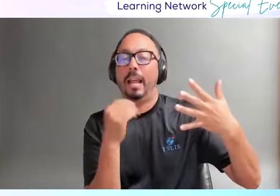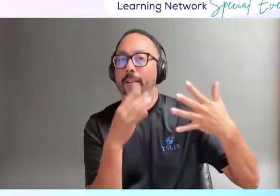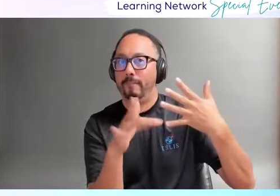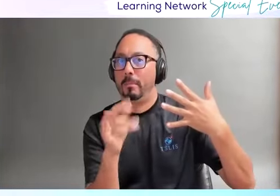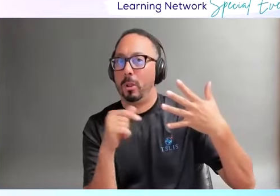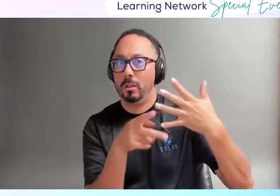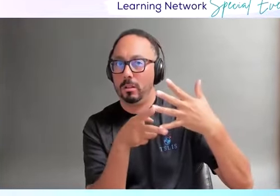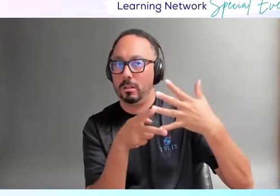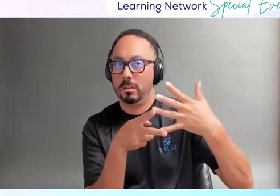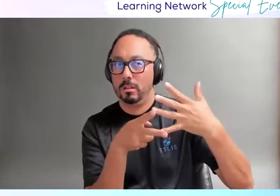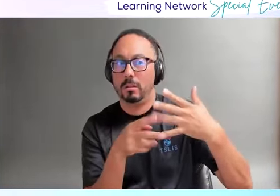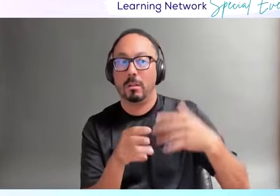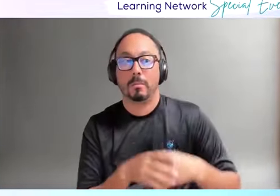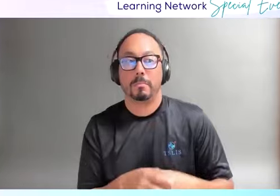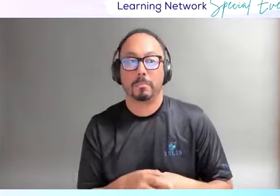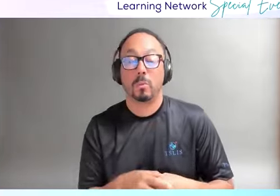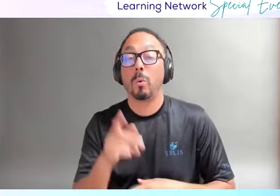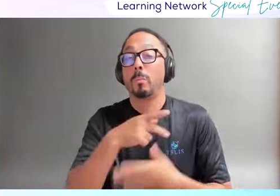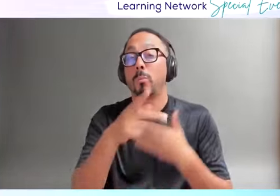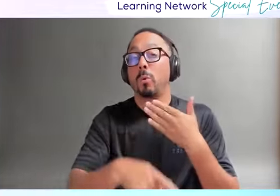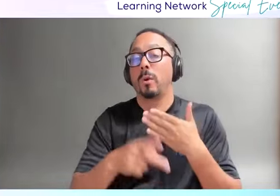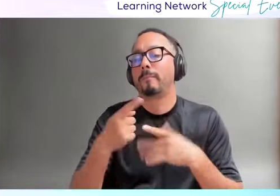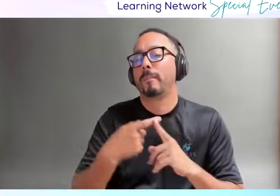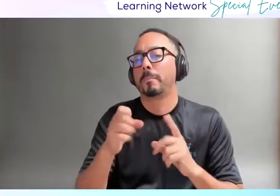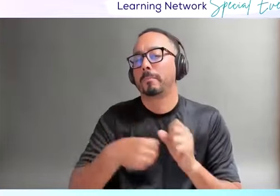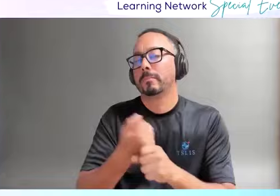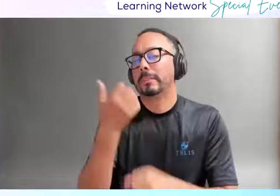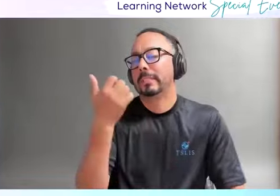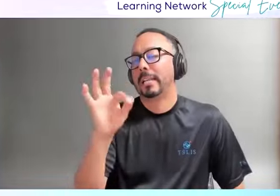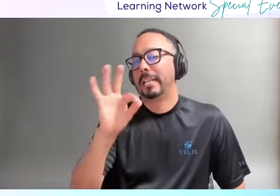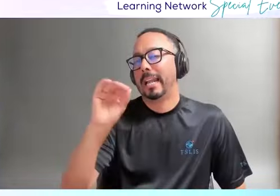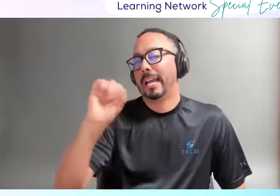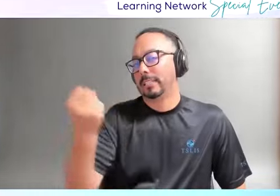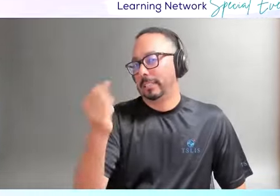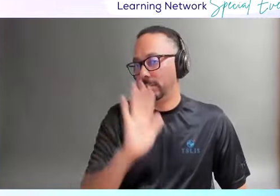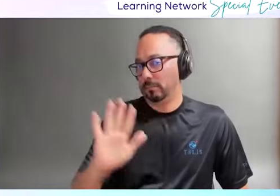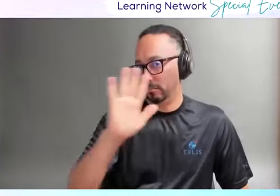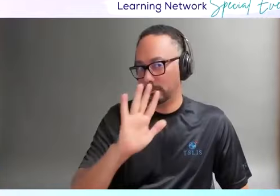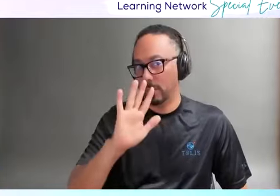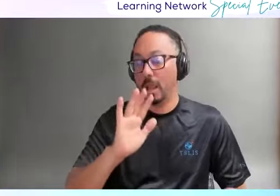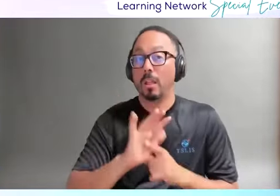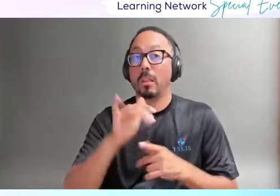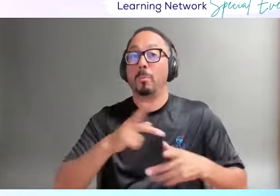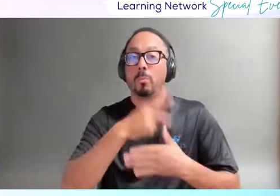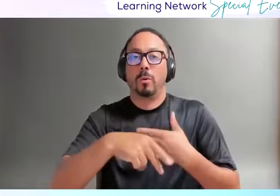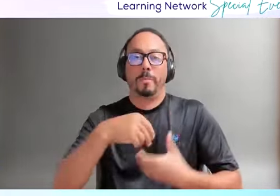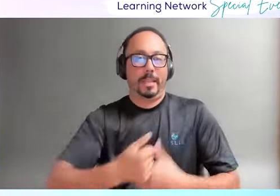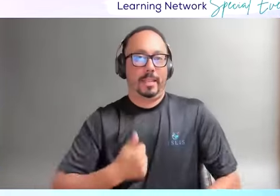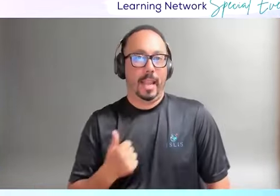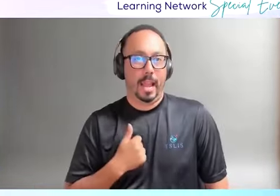in the 1990s was one of the first efforts in Canada to try and address this overlap by providing some tools